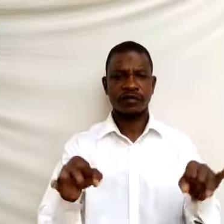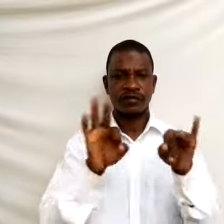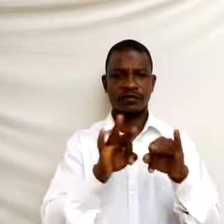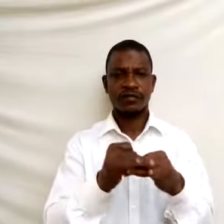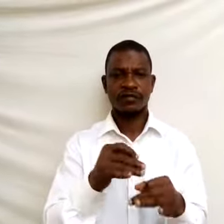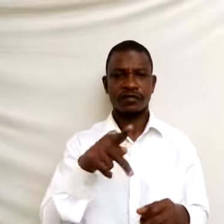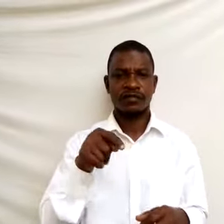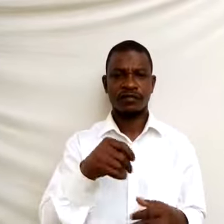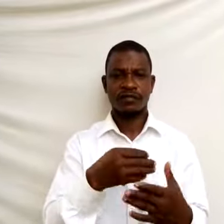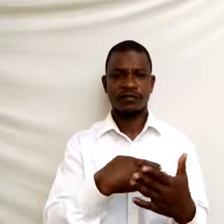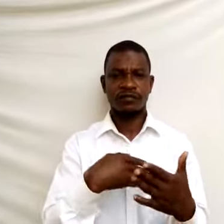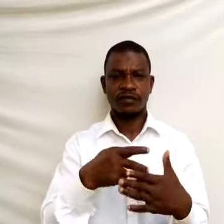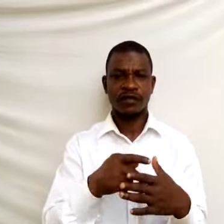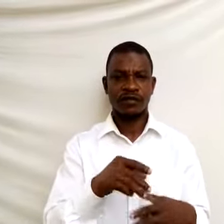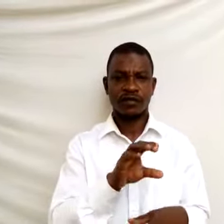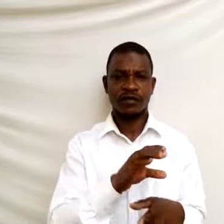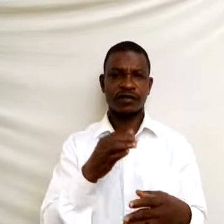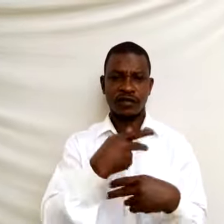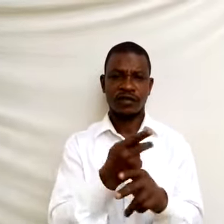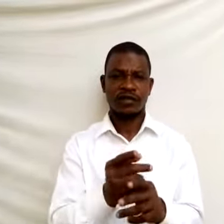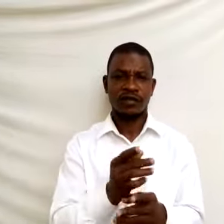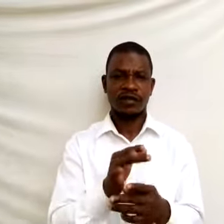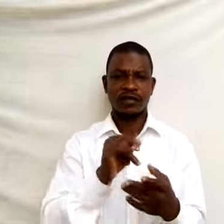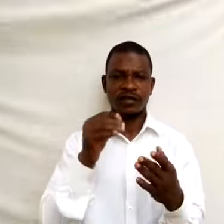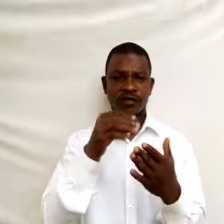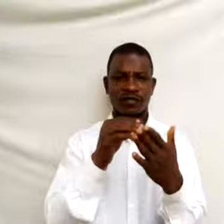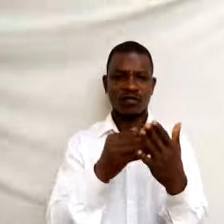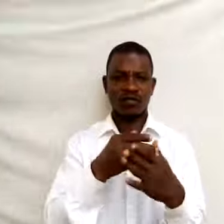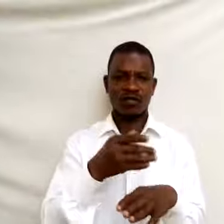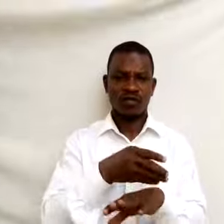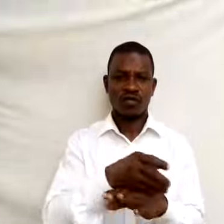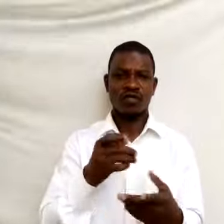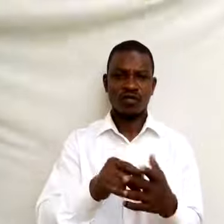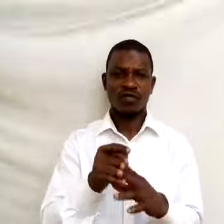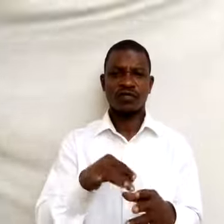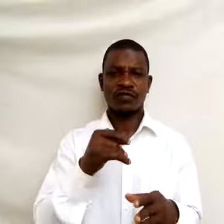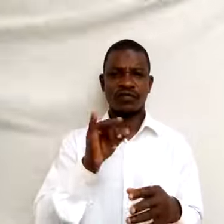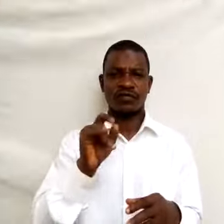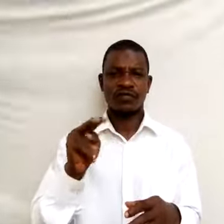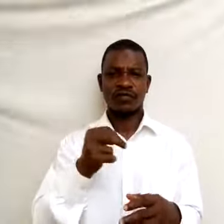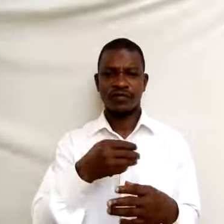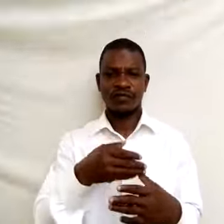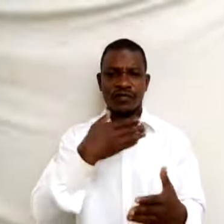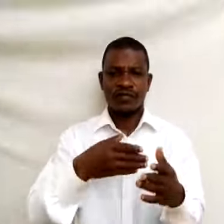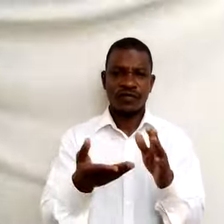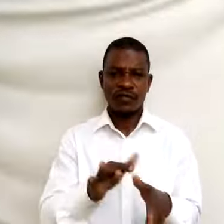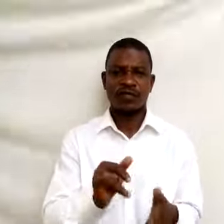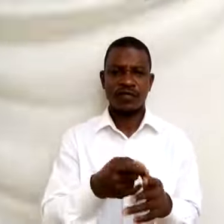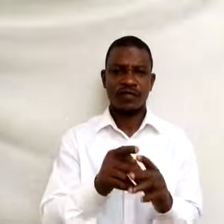prenatal care, list causes of infant mortality, give the full meaning